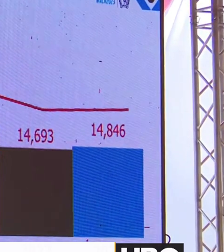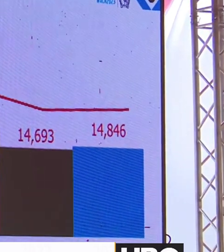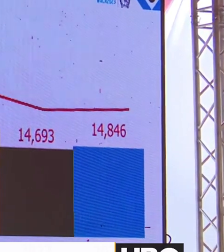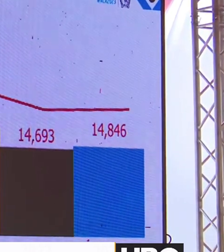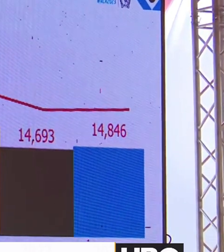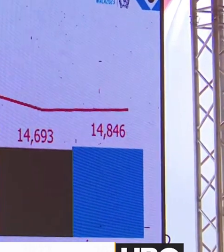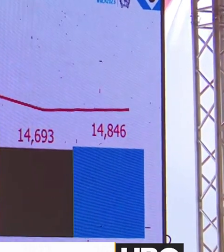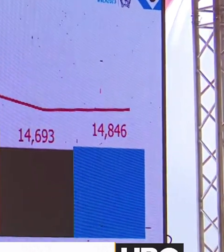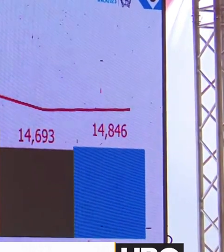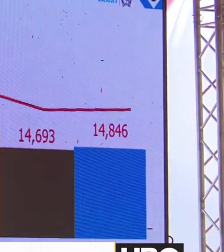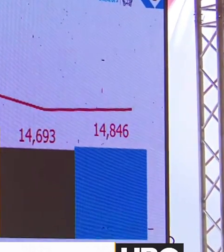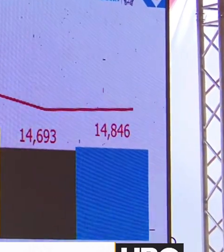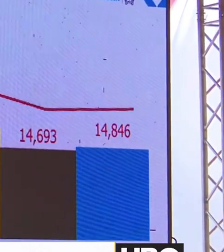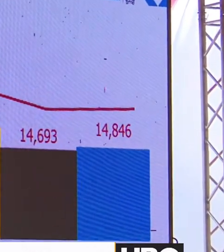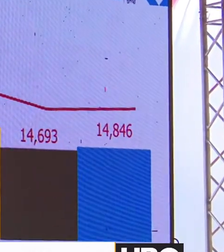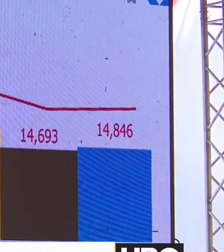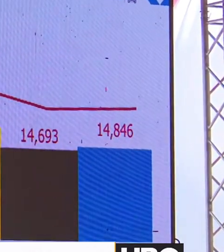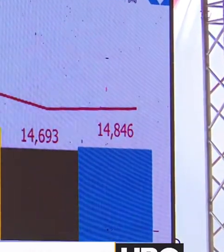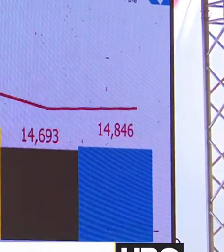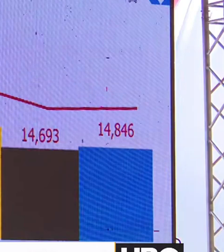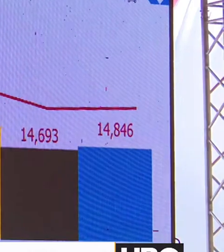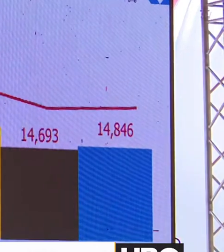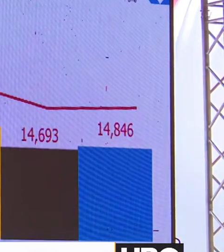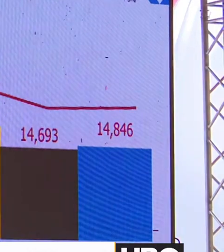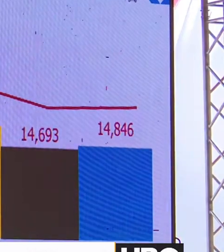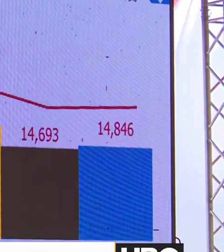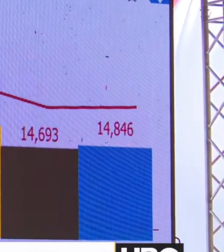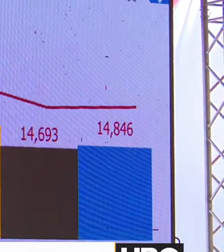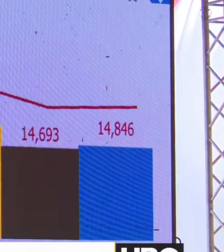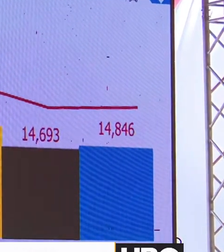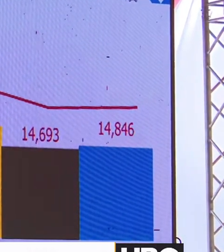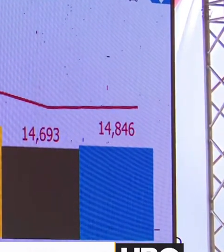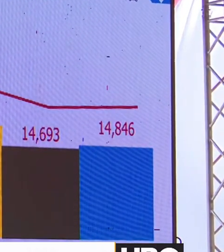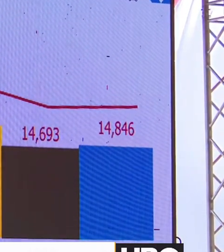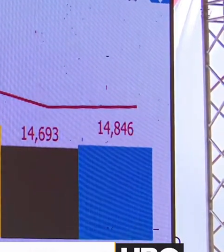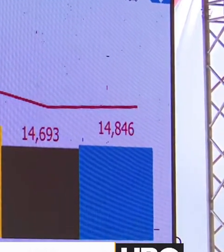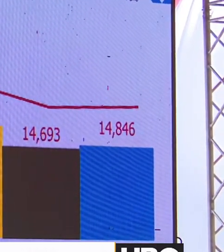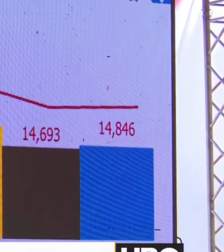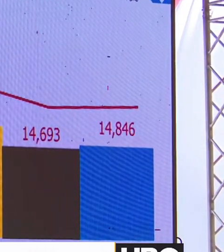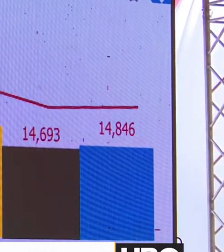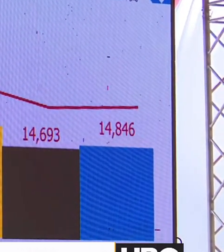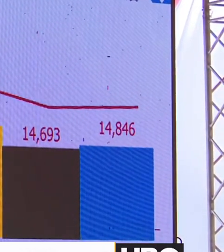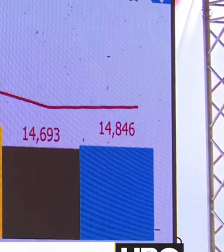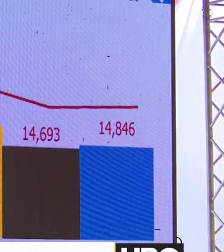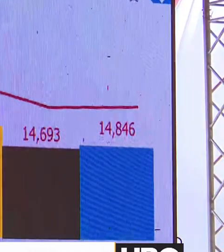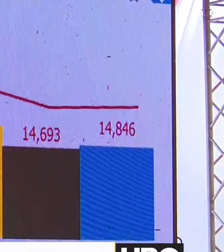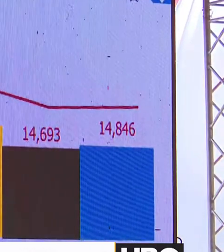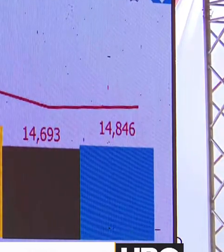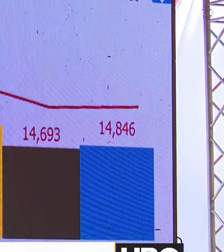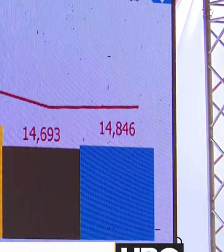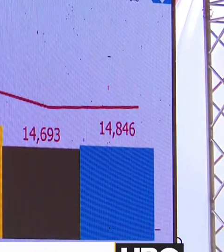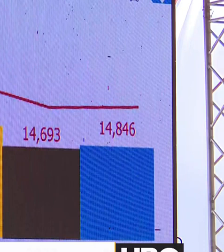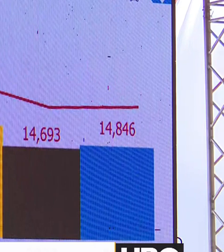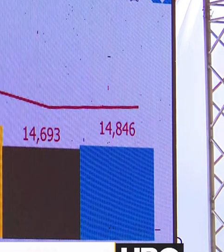14,846. This continues to keep us awake. My Lord, the DPP will tell you, it's